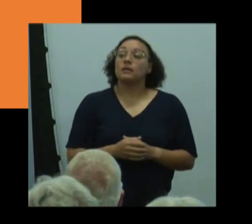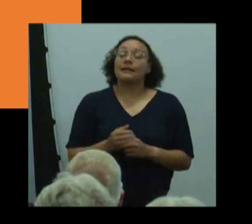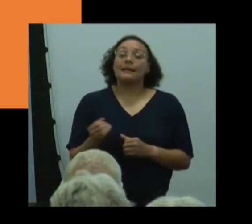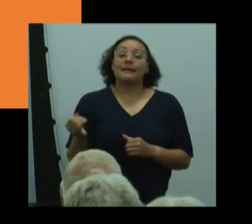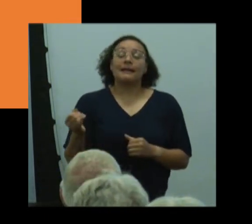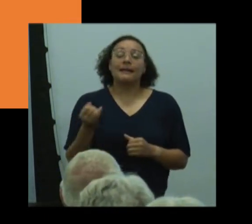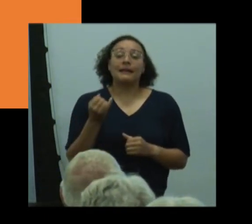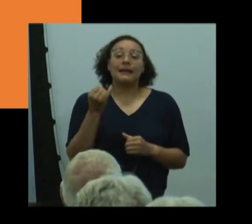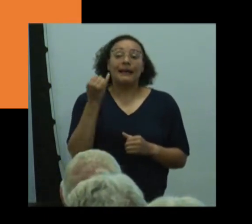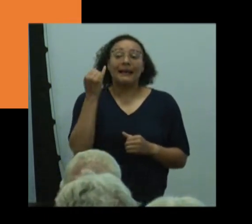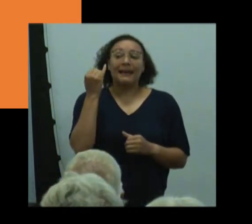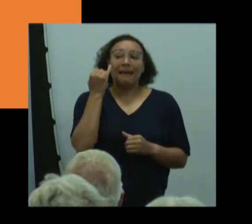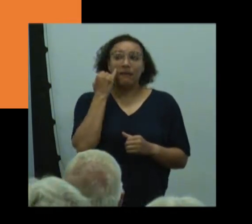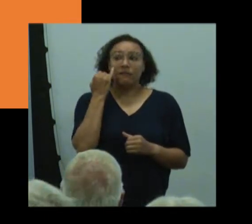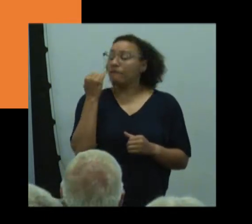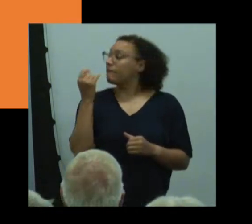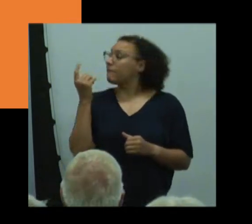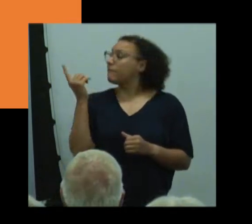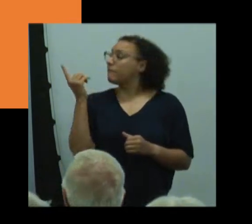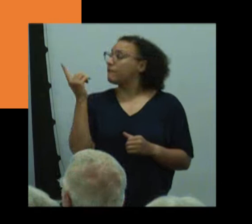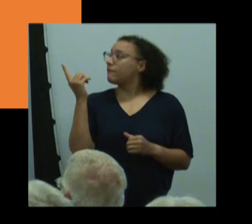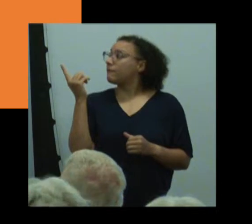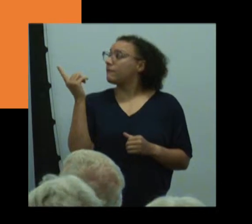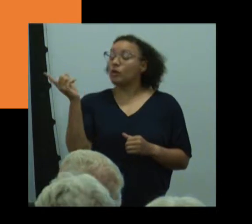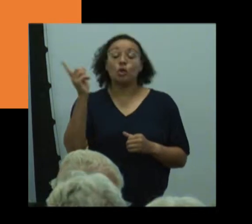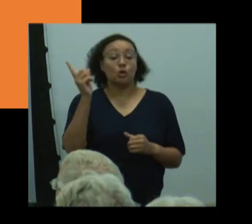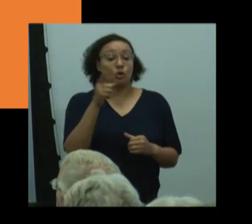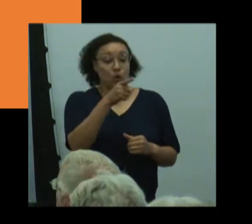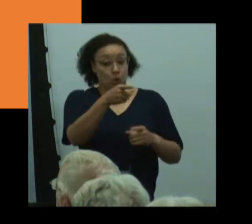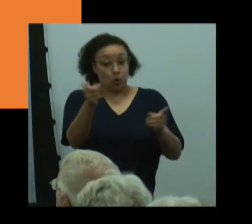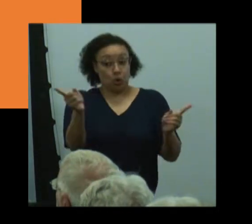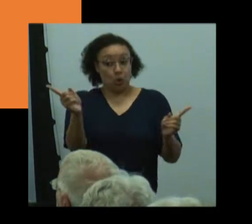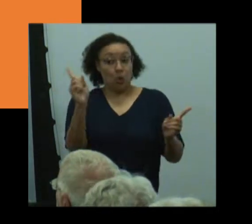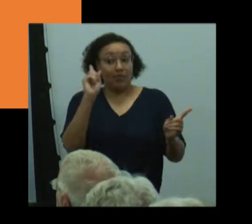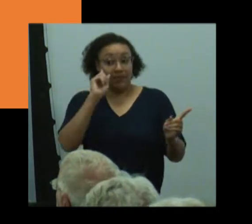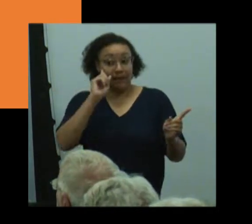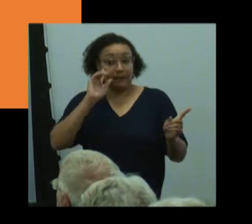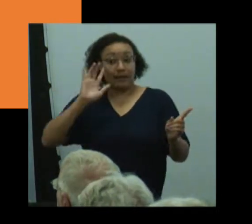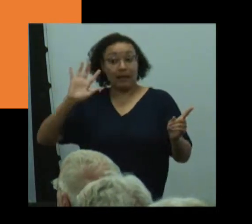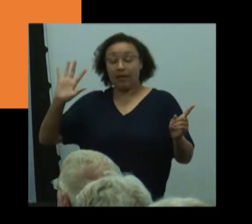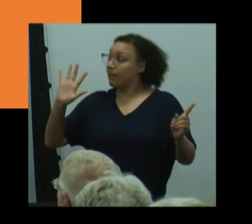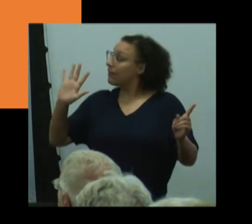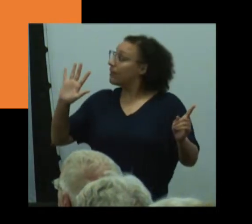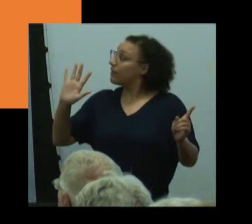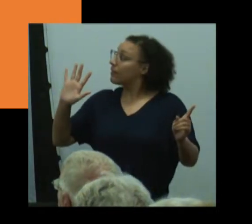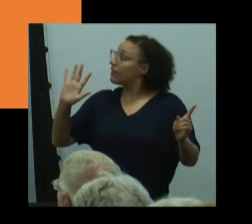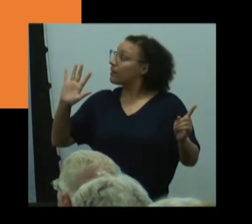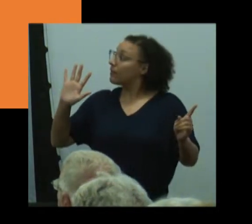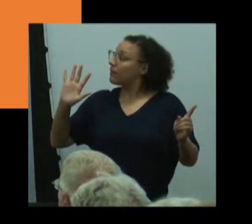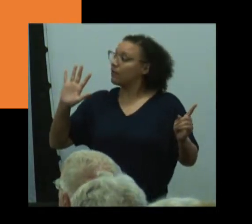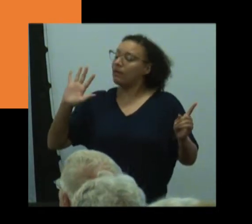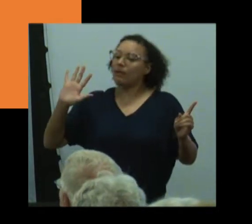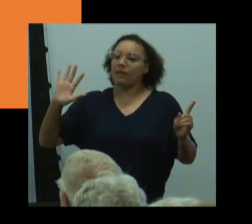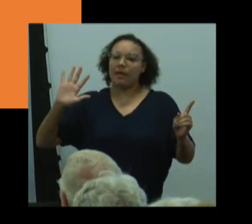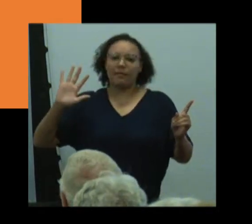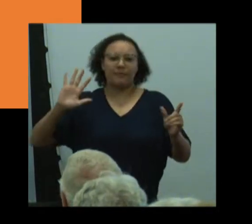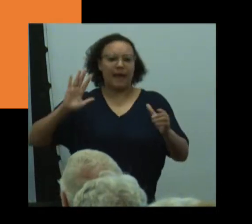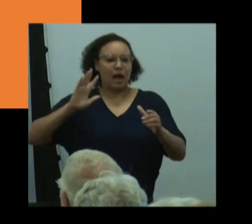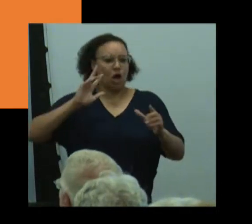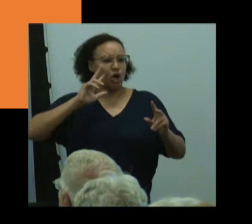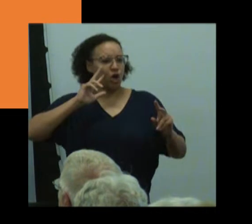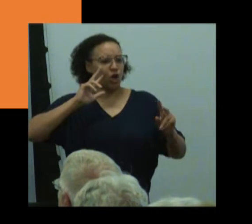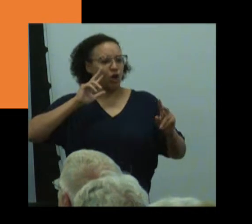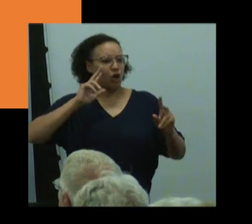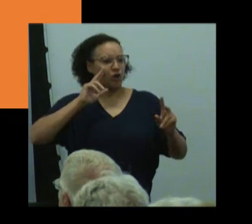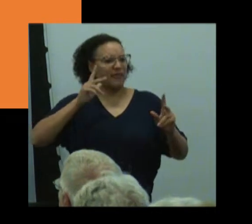and the question is, how moderate do you think this candidate would be? Under this scenario, we have 50%